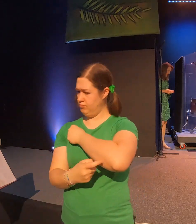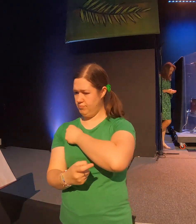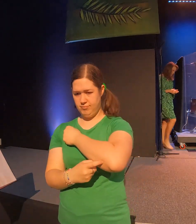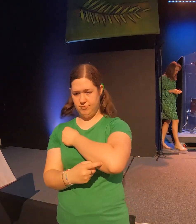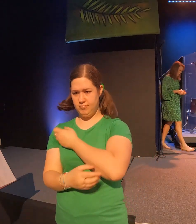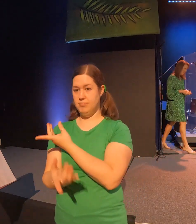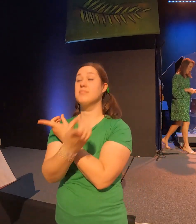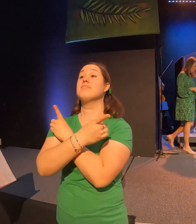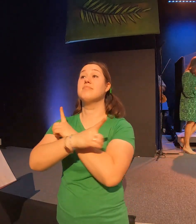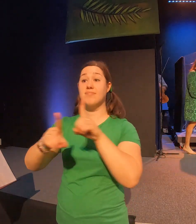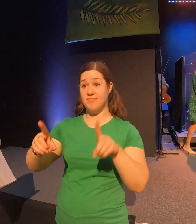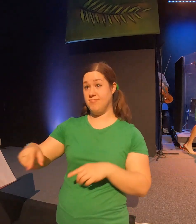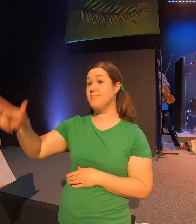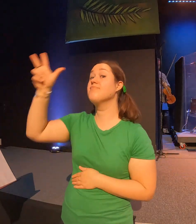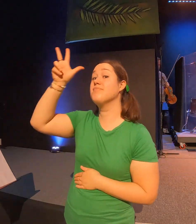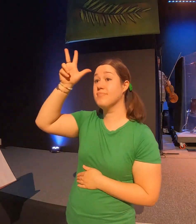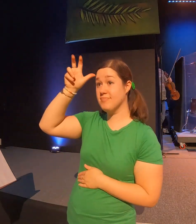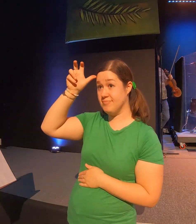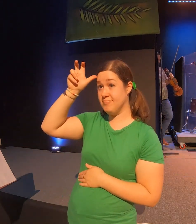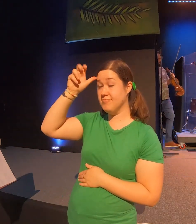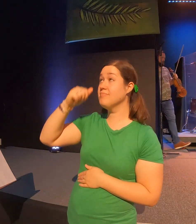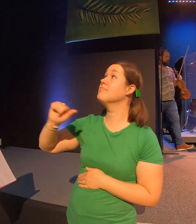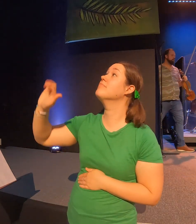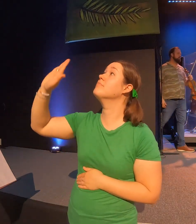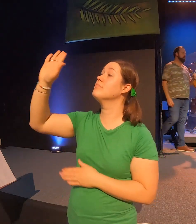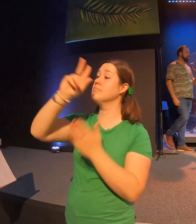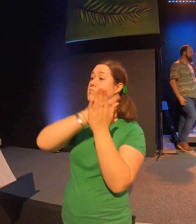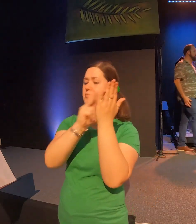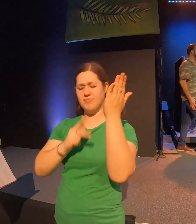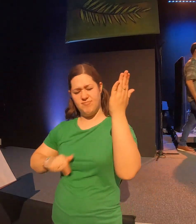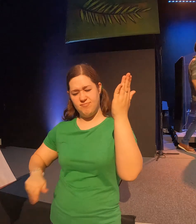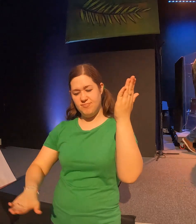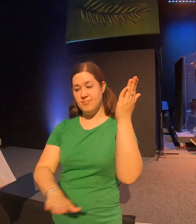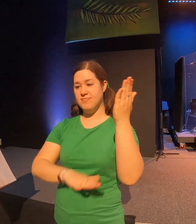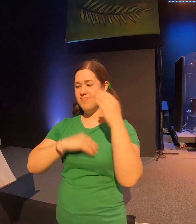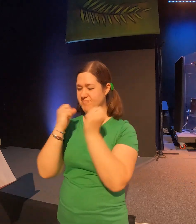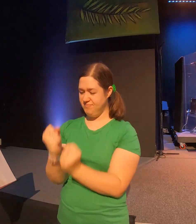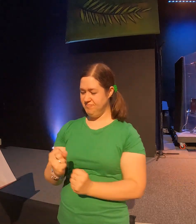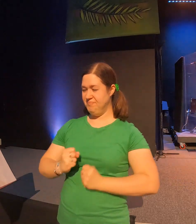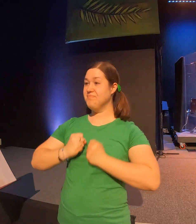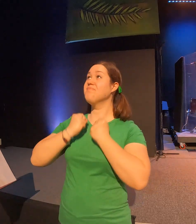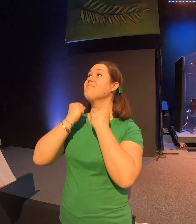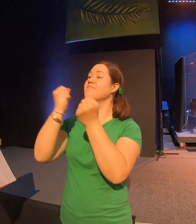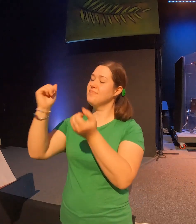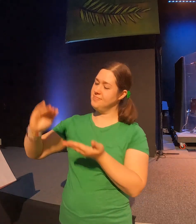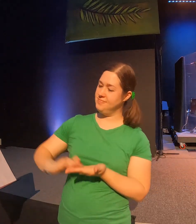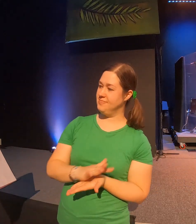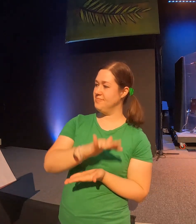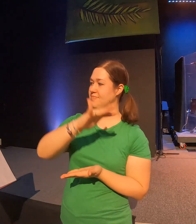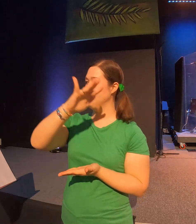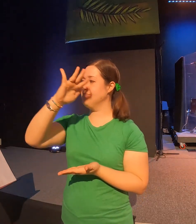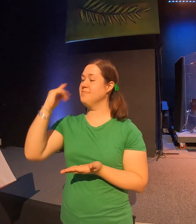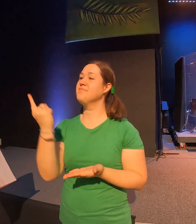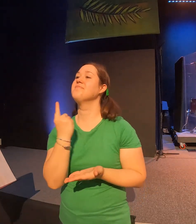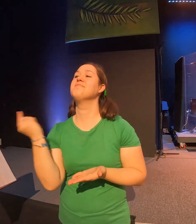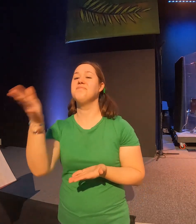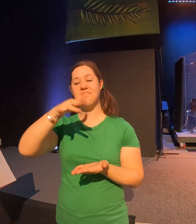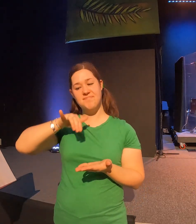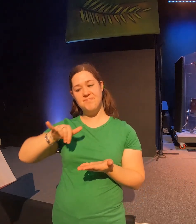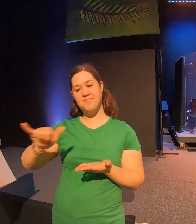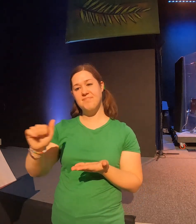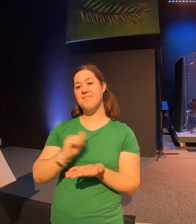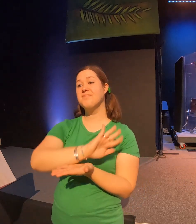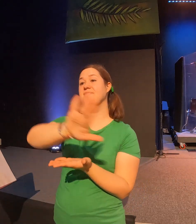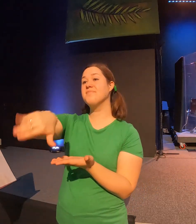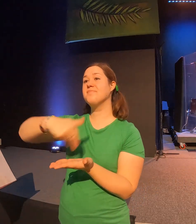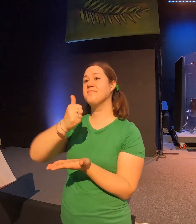into temptation, but deliver us from evil. For thine is the kingdom, and the power, and the glory